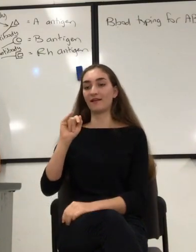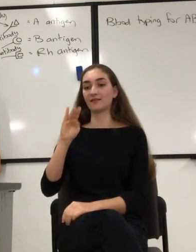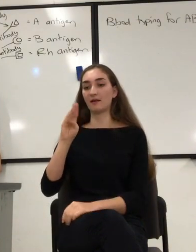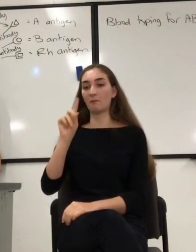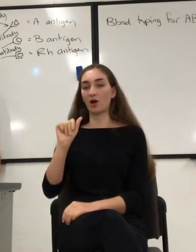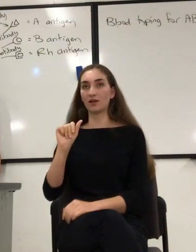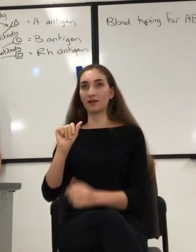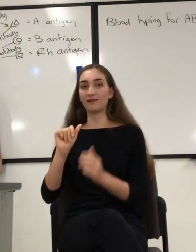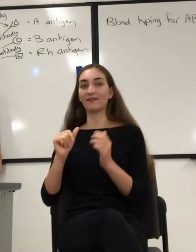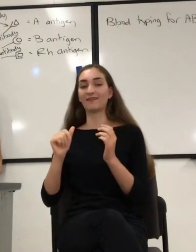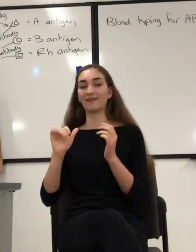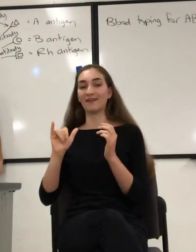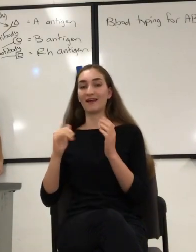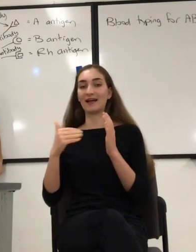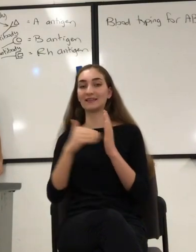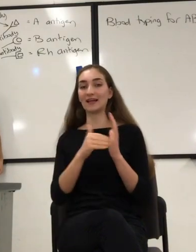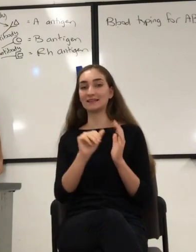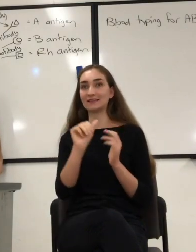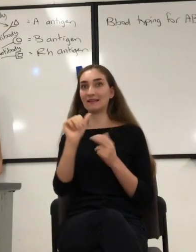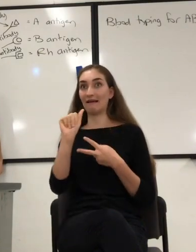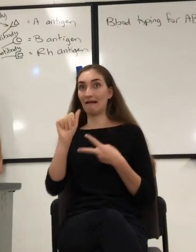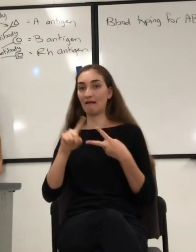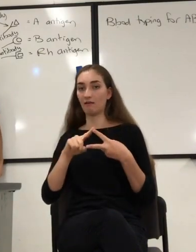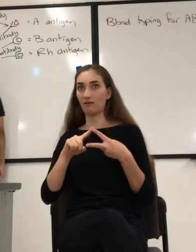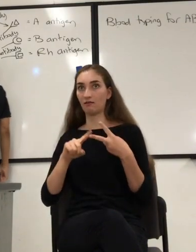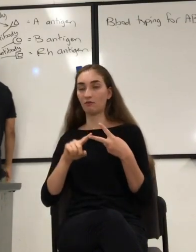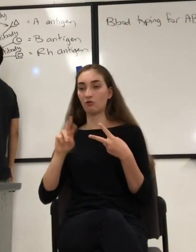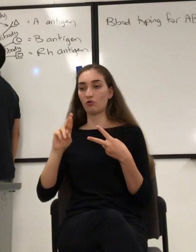A and Rh.